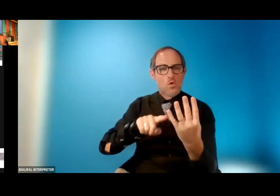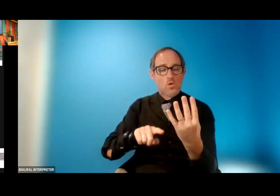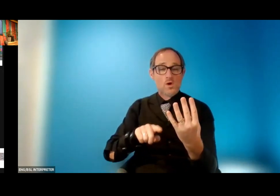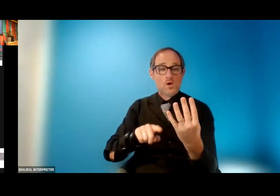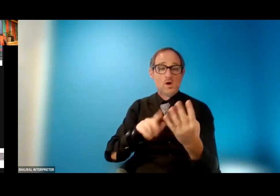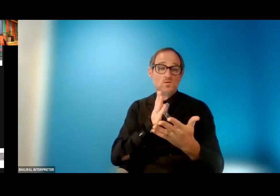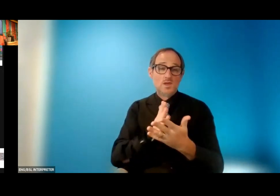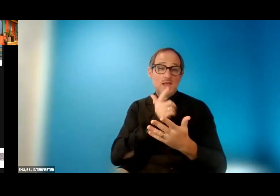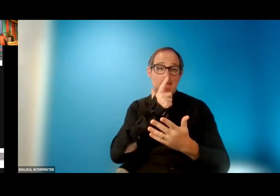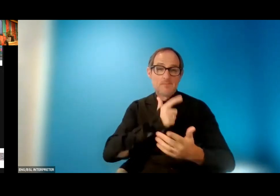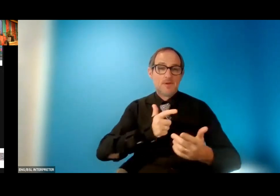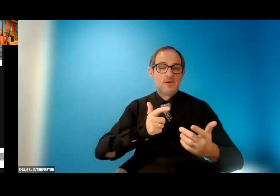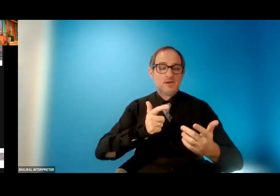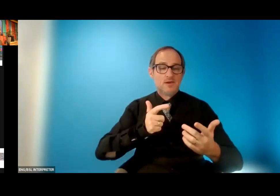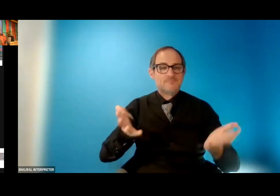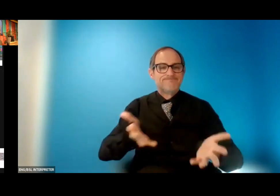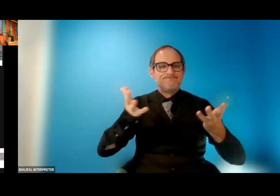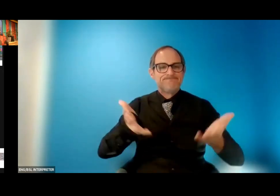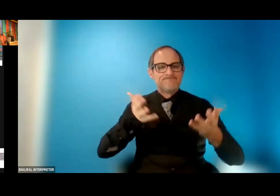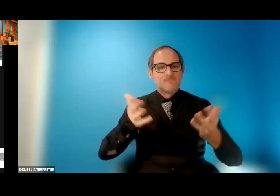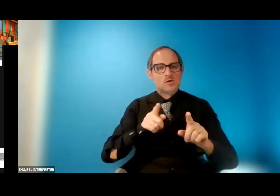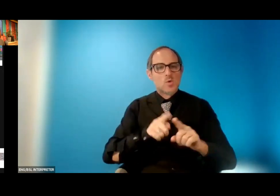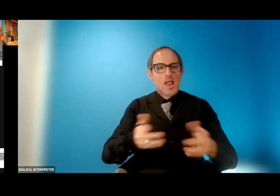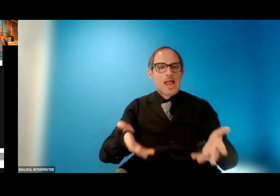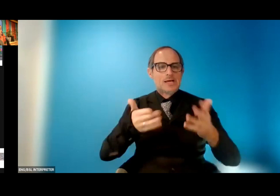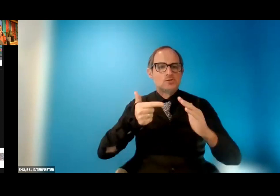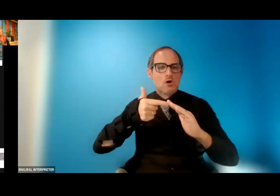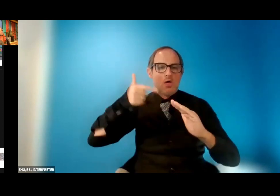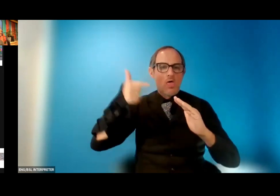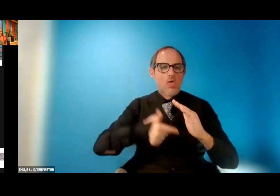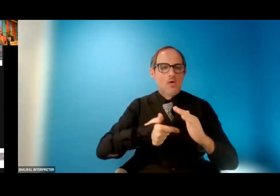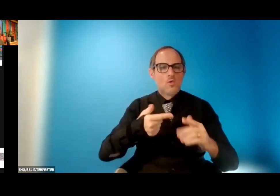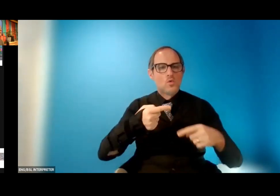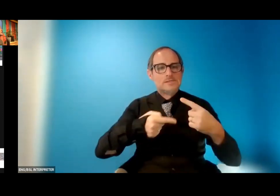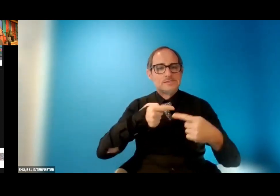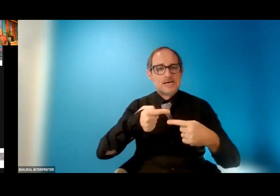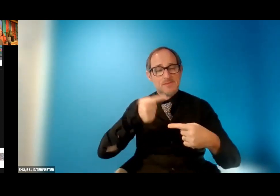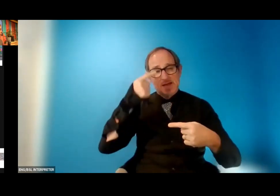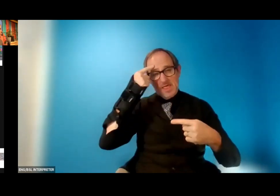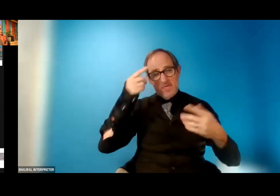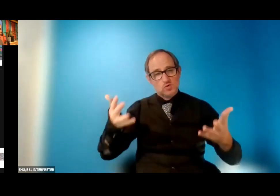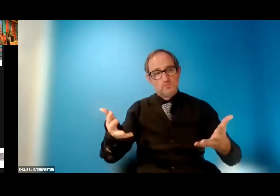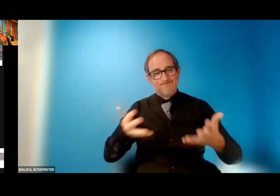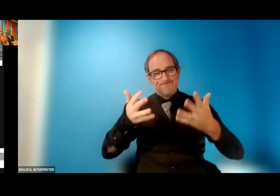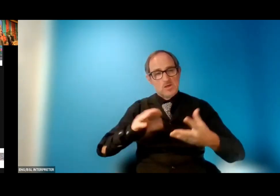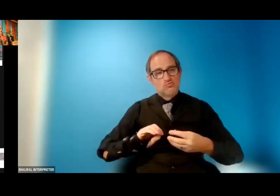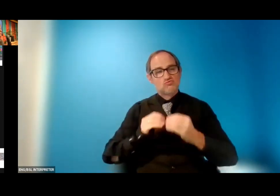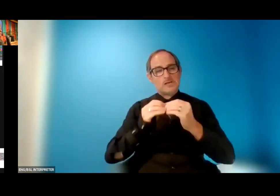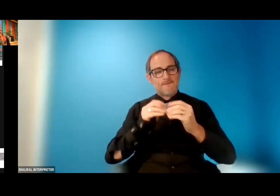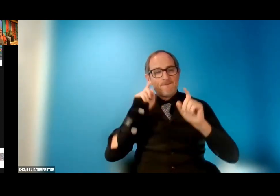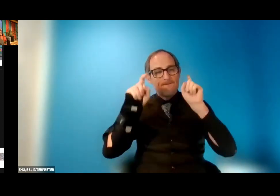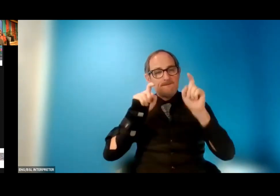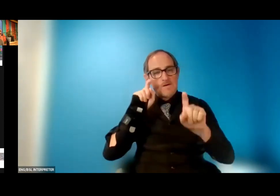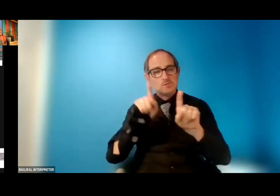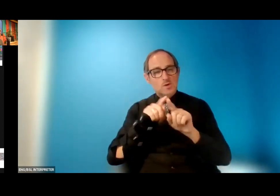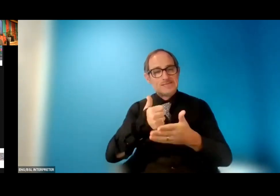to be reimagining the future to handle the crisis of today. And being creative and playful needs to be a part of it in order to